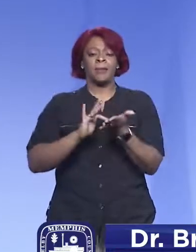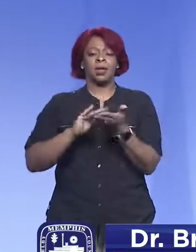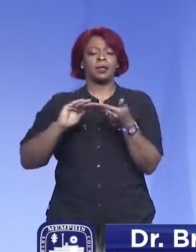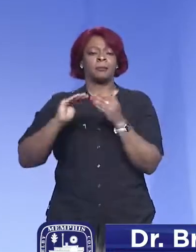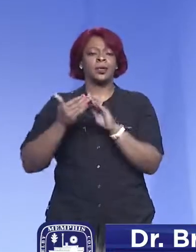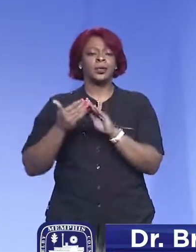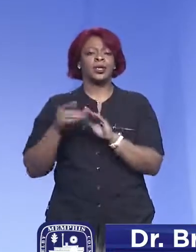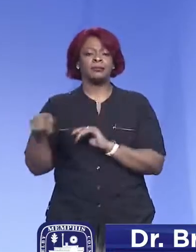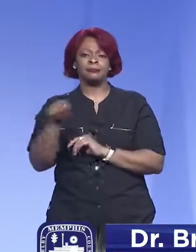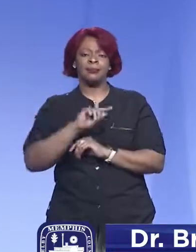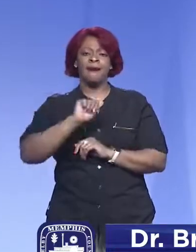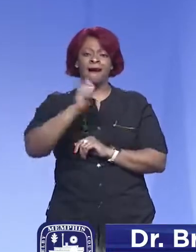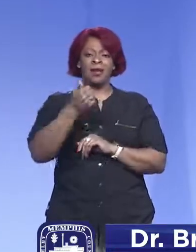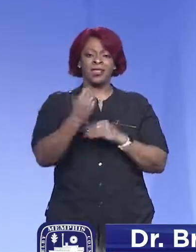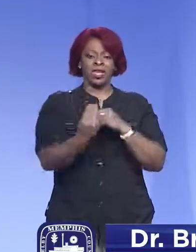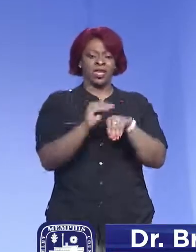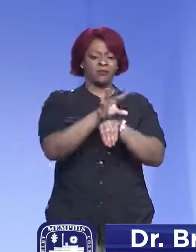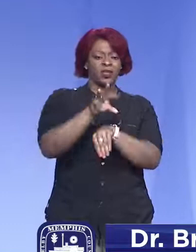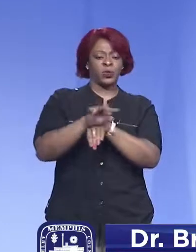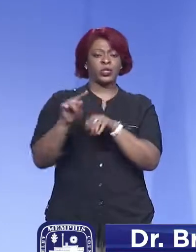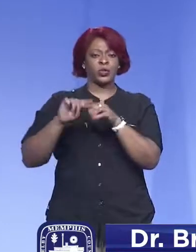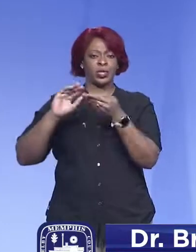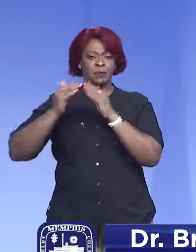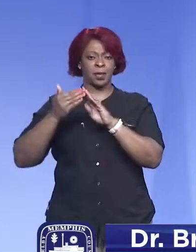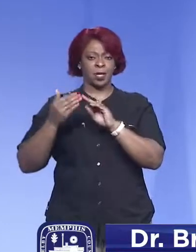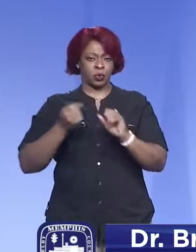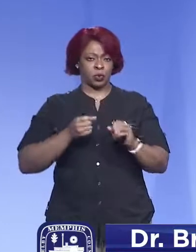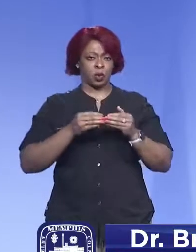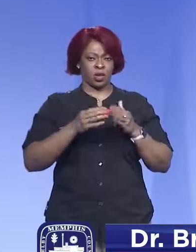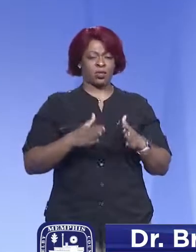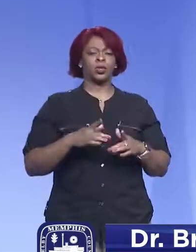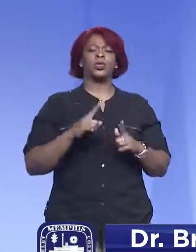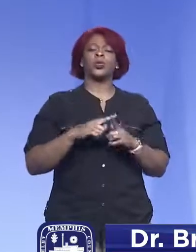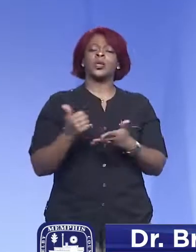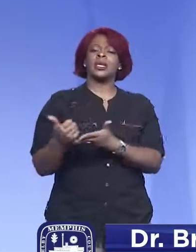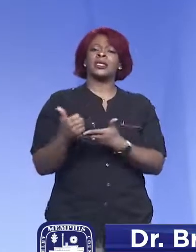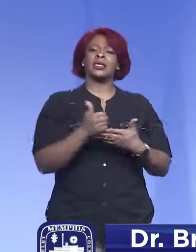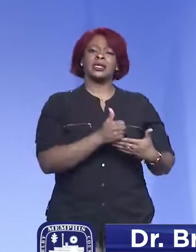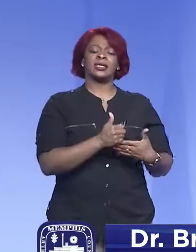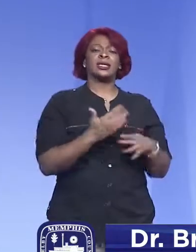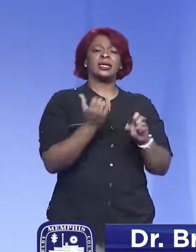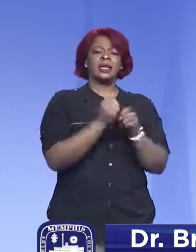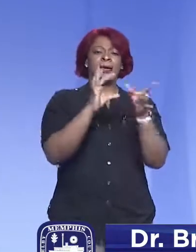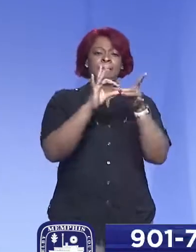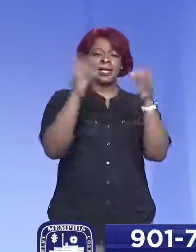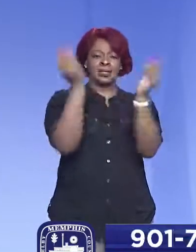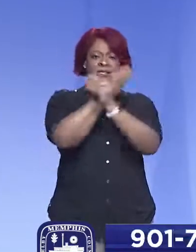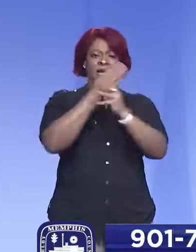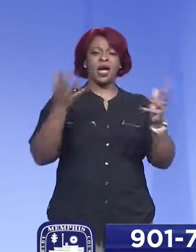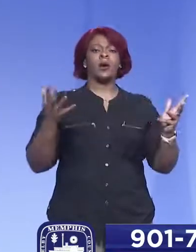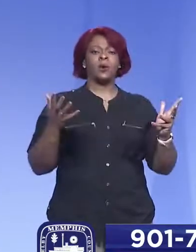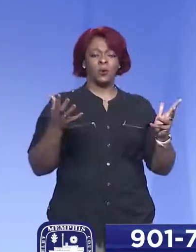community, and other influencers to assist in getting the message out.